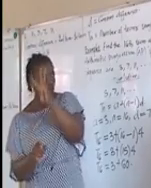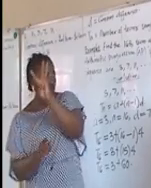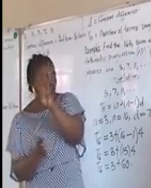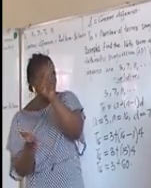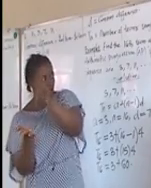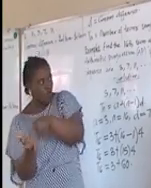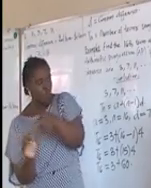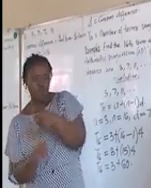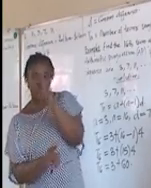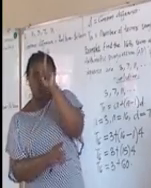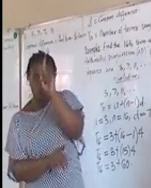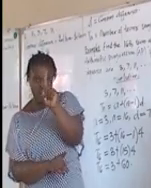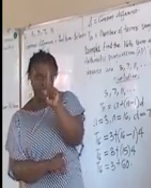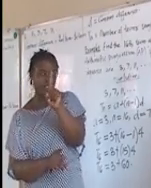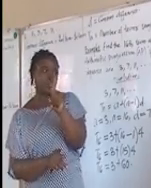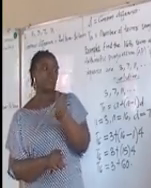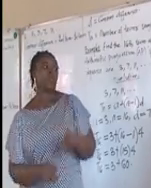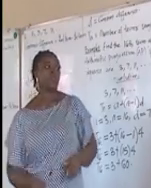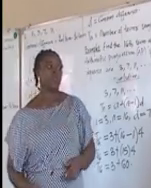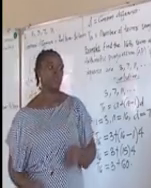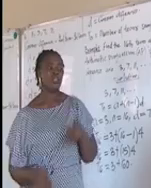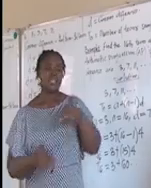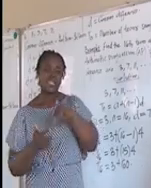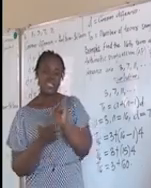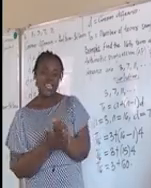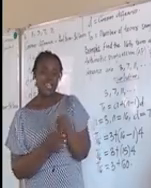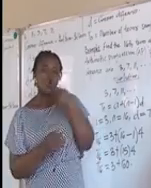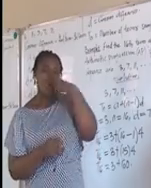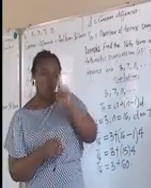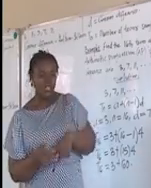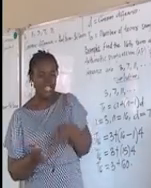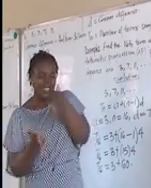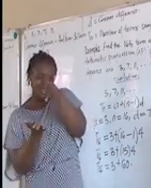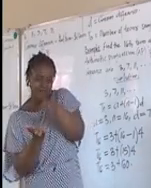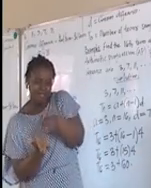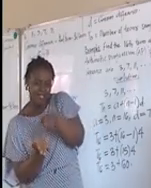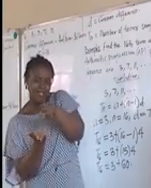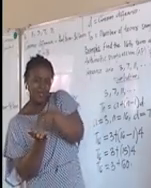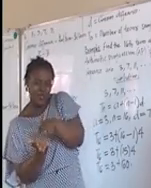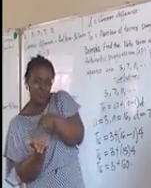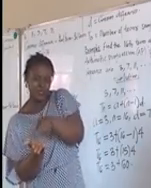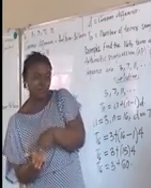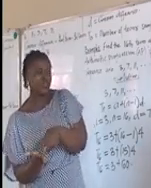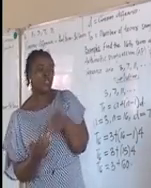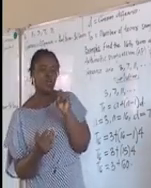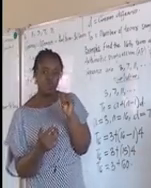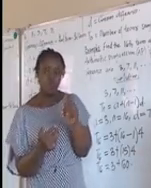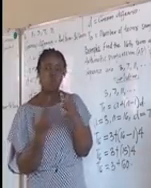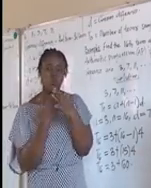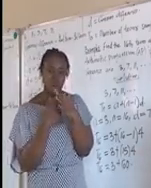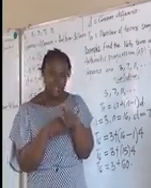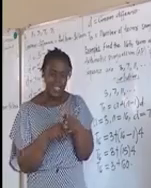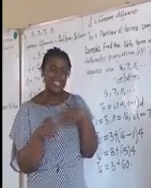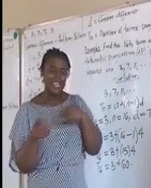We have 7, we have 4, we have 1, in that order. So we're going to start just the way we established example